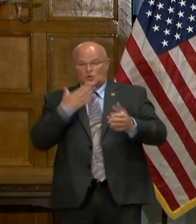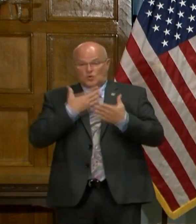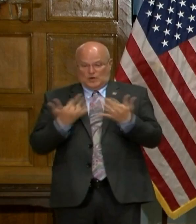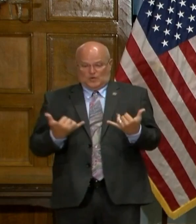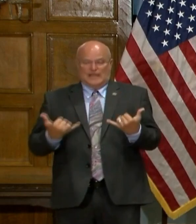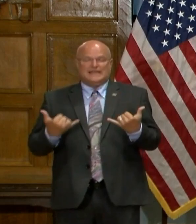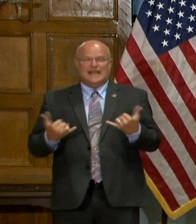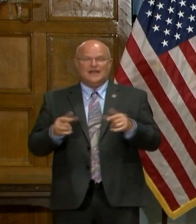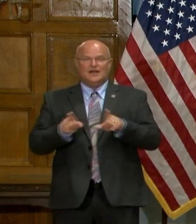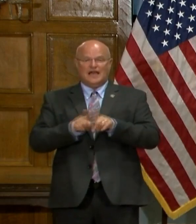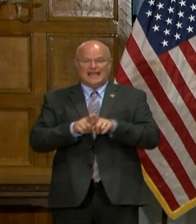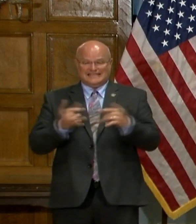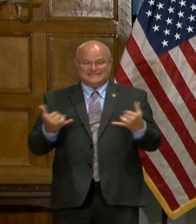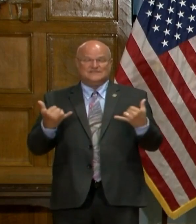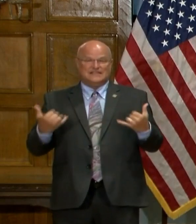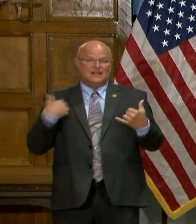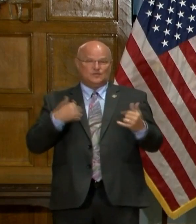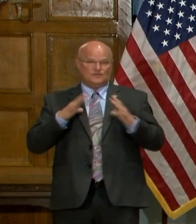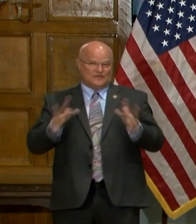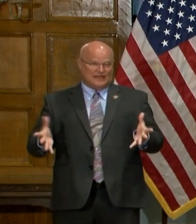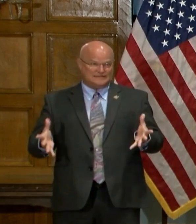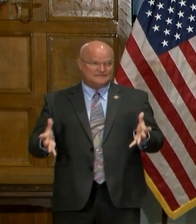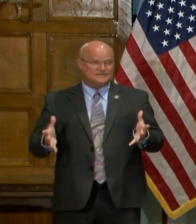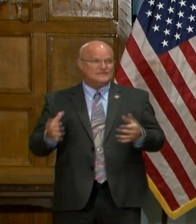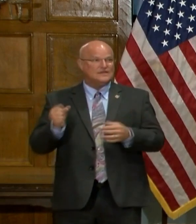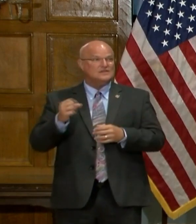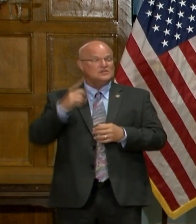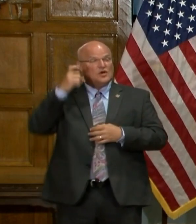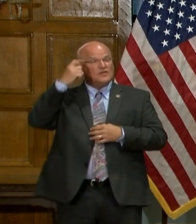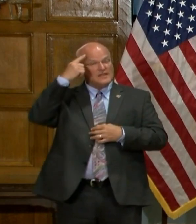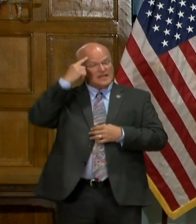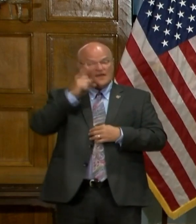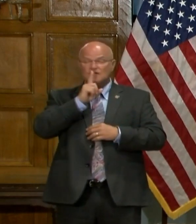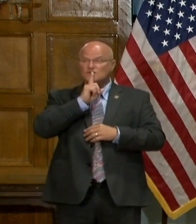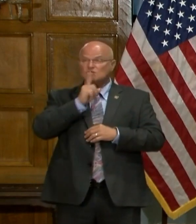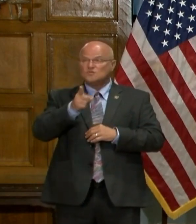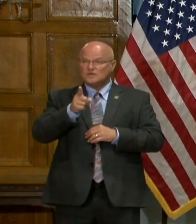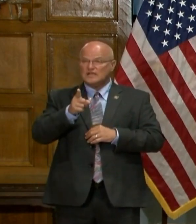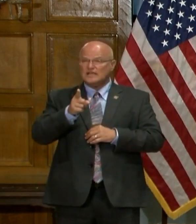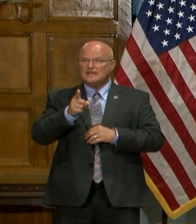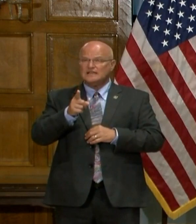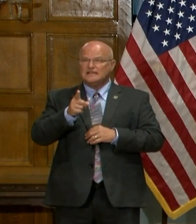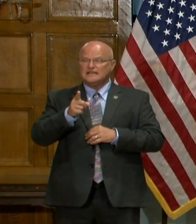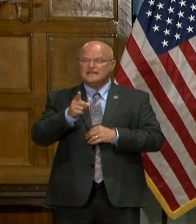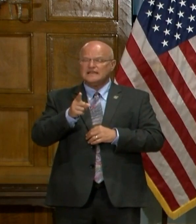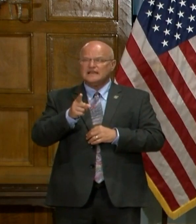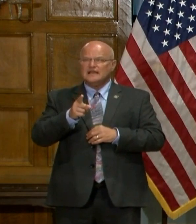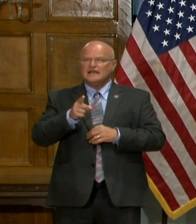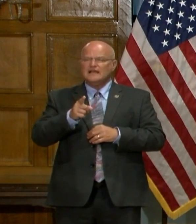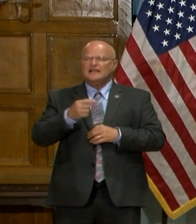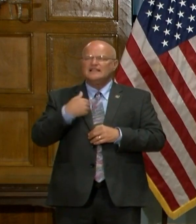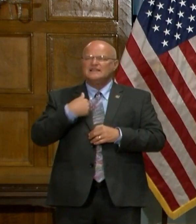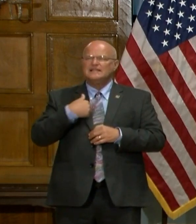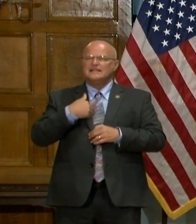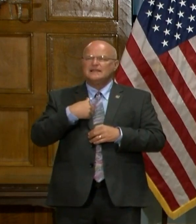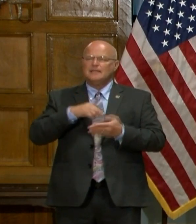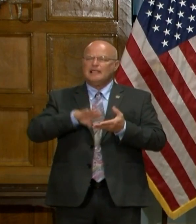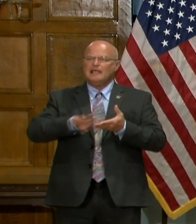right now as of today. And the governor's really kind of let me off a little bit easy on this